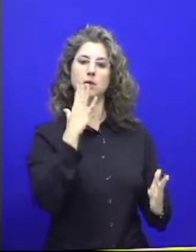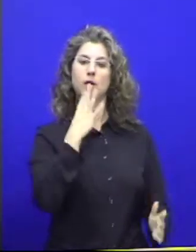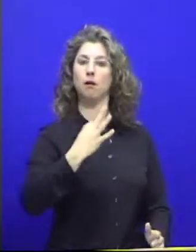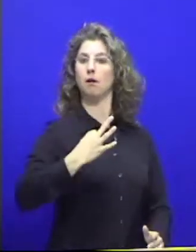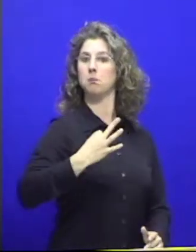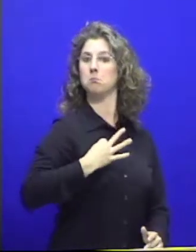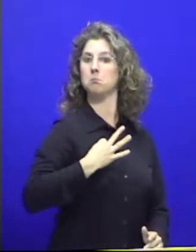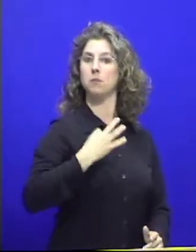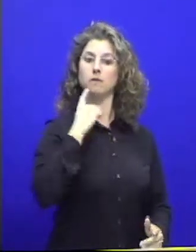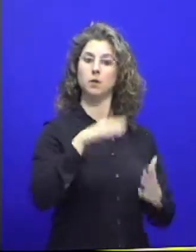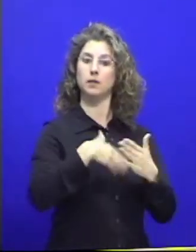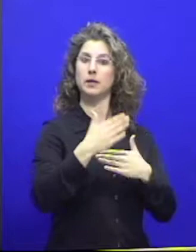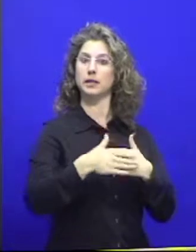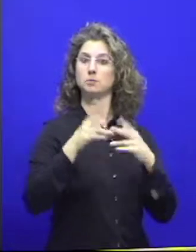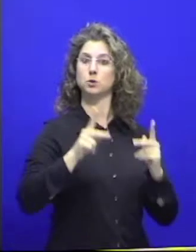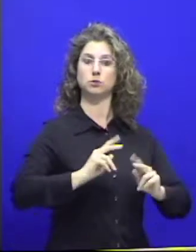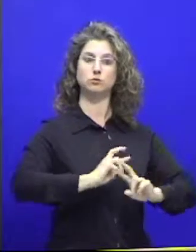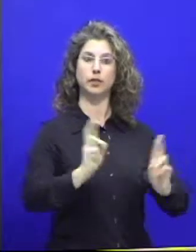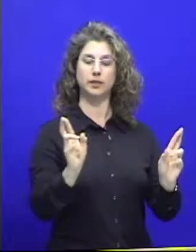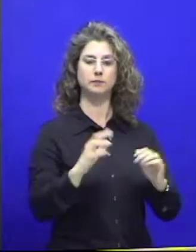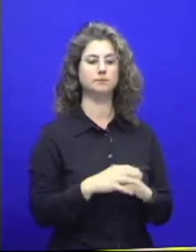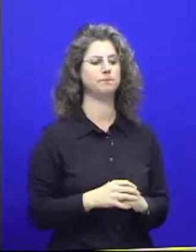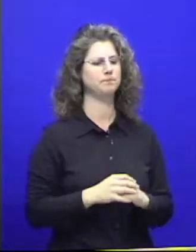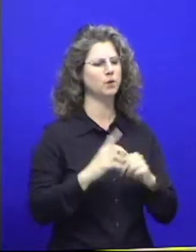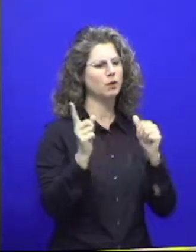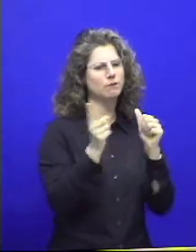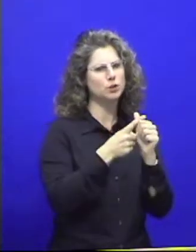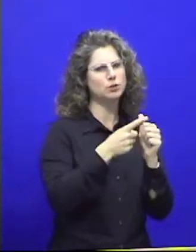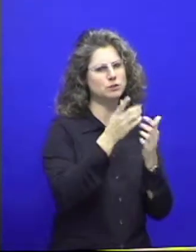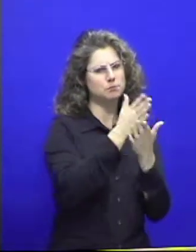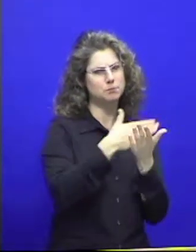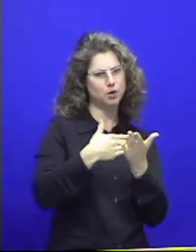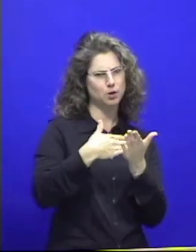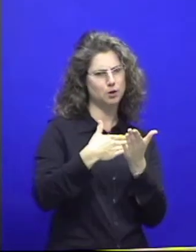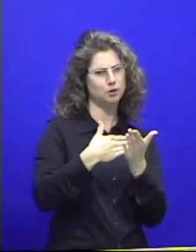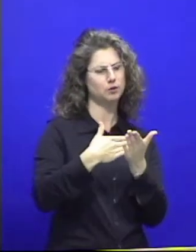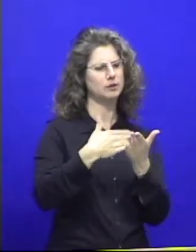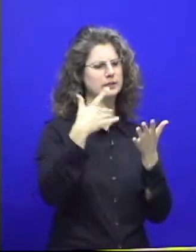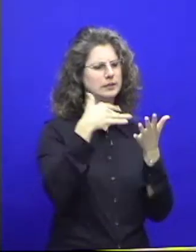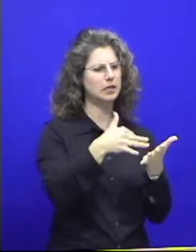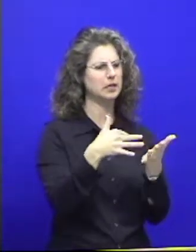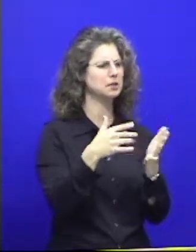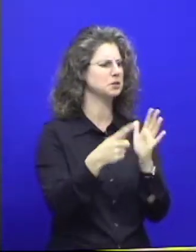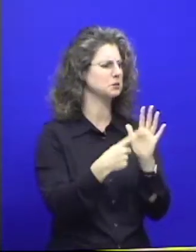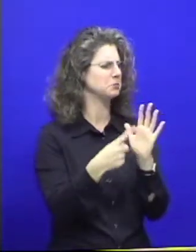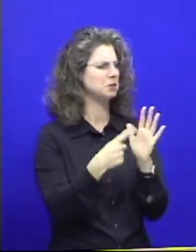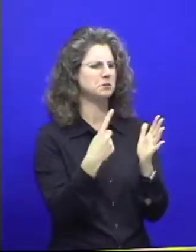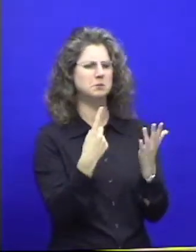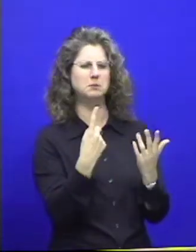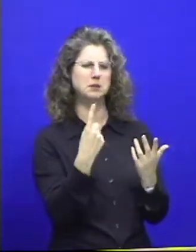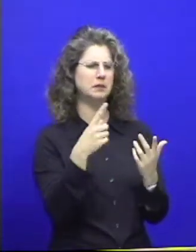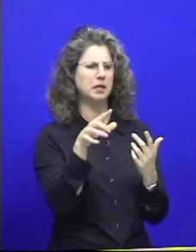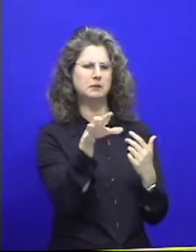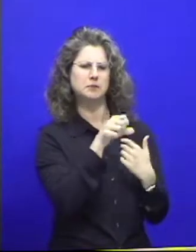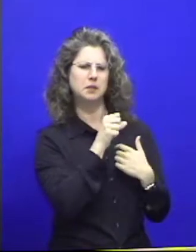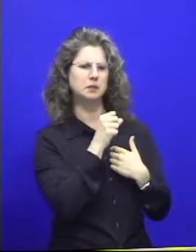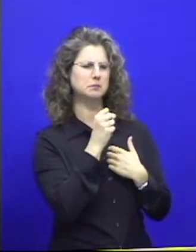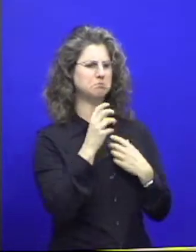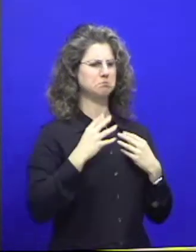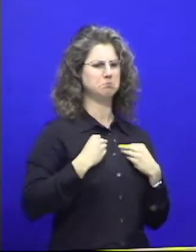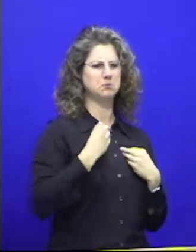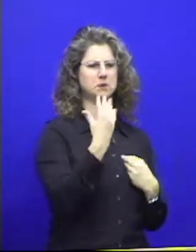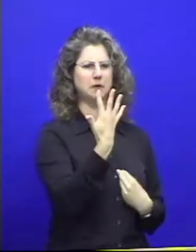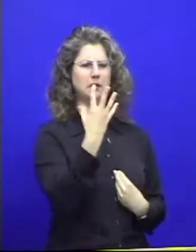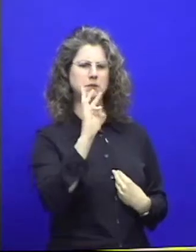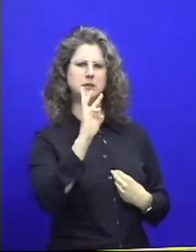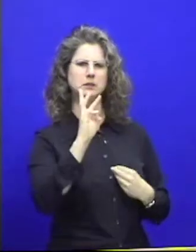study participant. Now, these first phases of studies, they often only take 5 or 6 patients. Very,